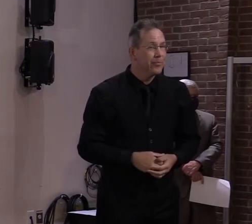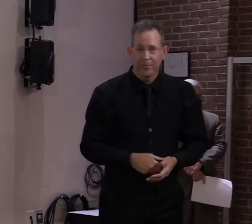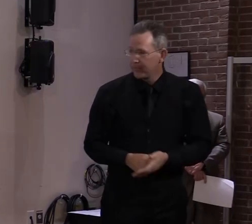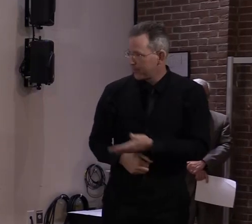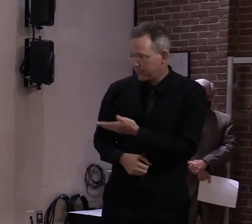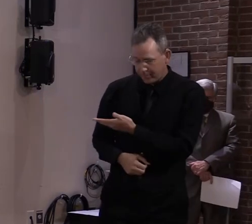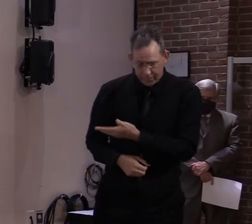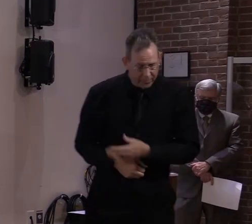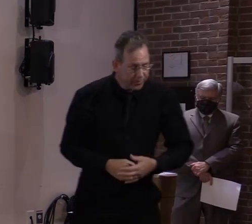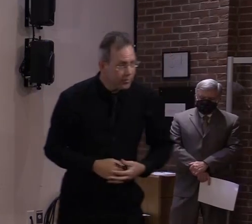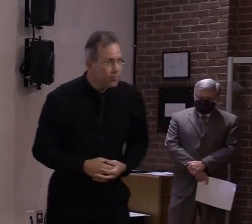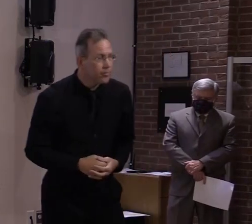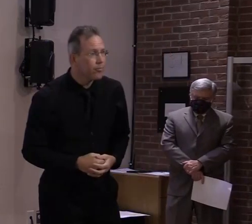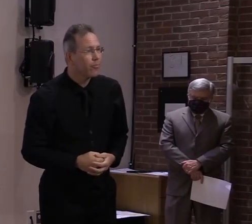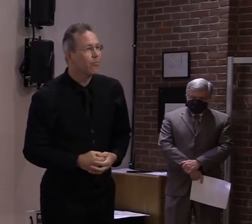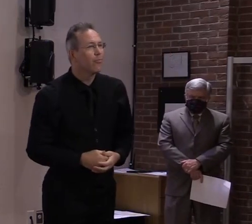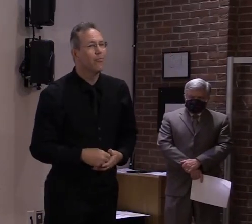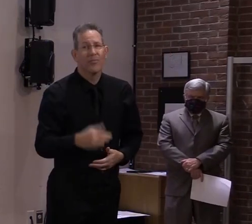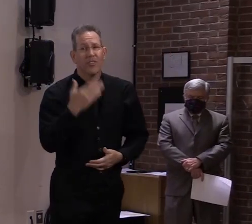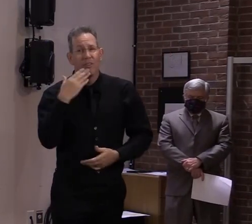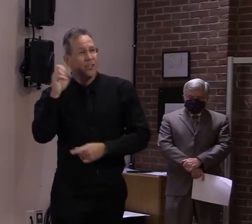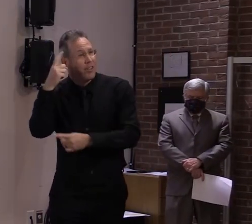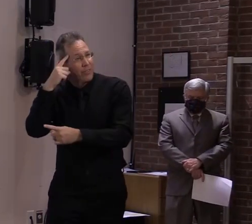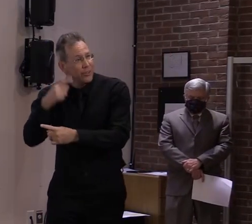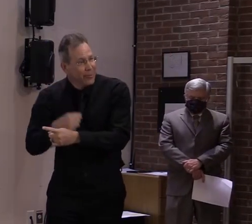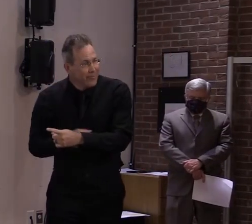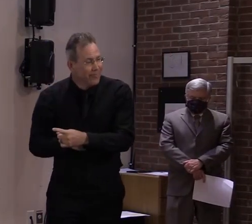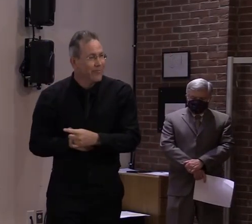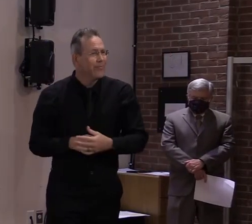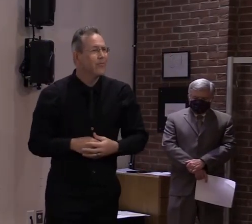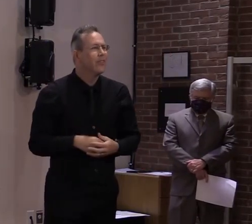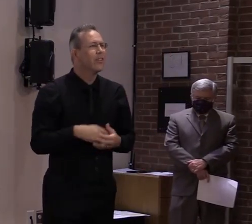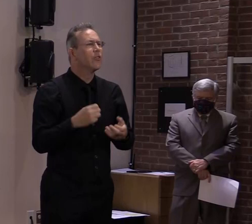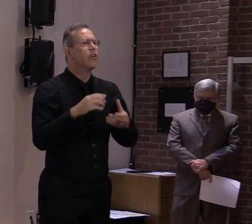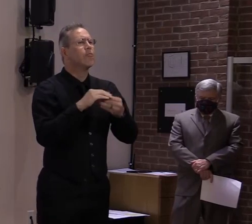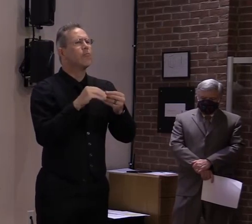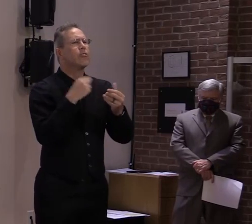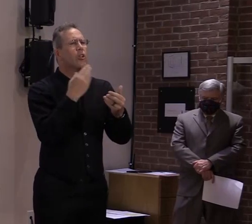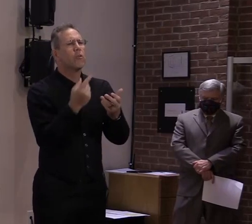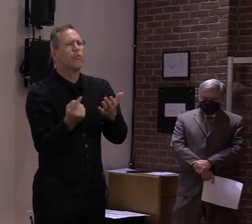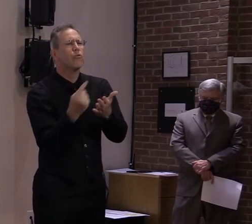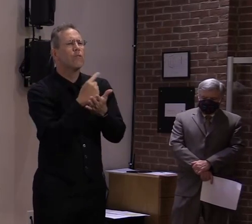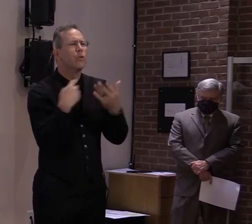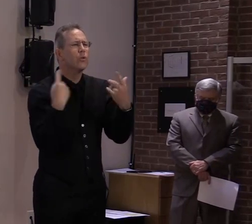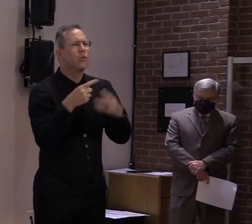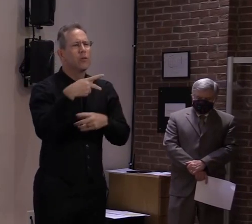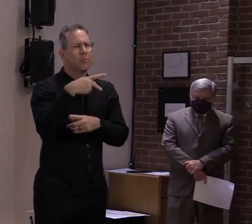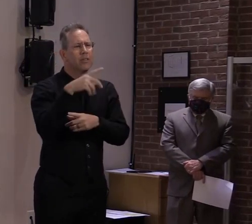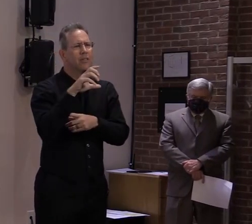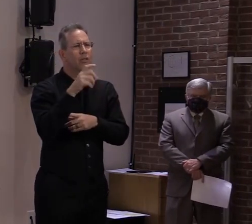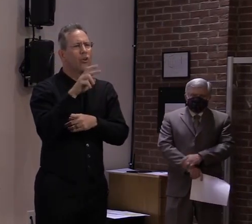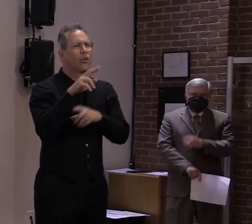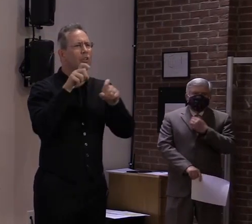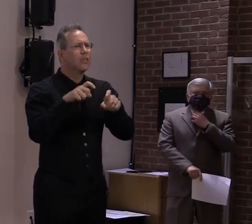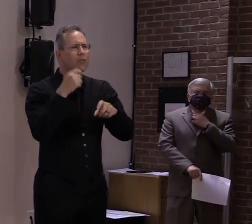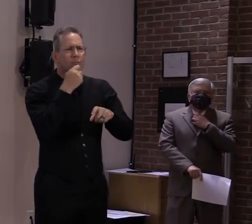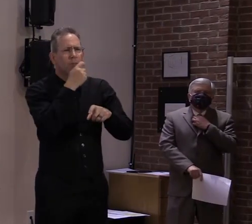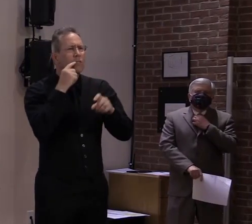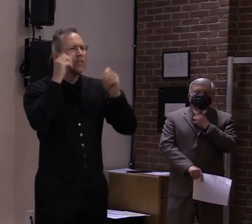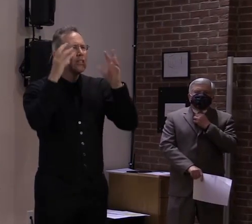Thank you, Governor. Good morning. I'll begin my update by reviewing the results of the PCR surveillance testing of school staff from this